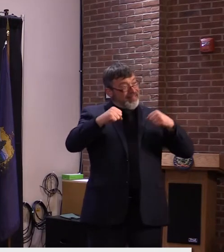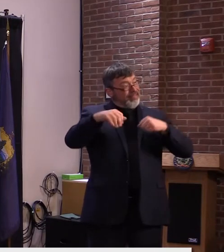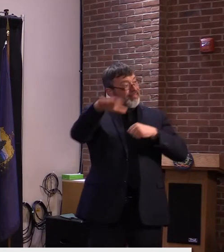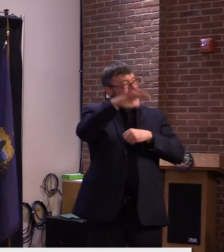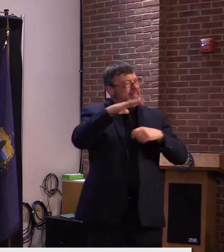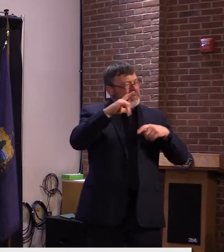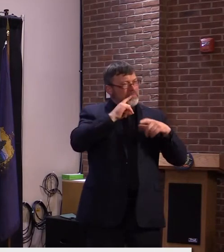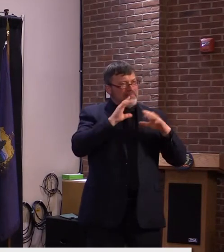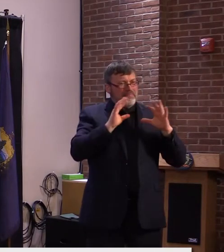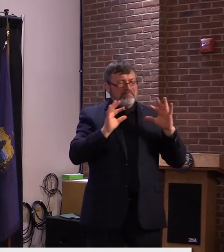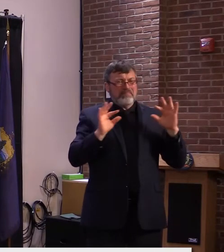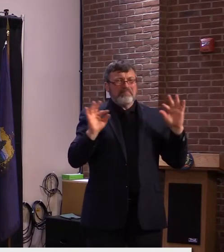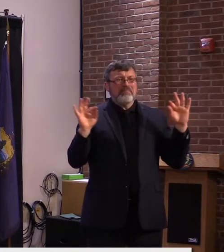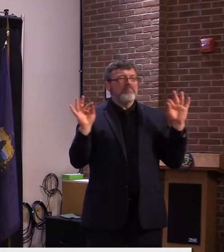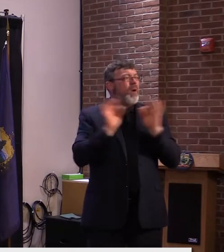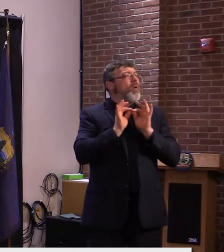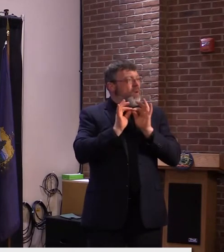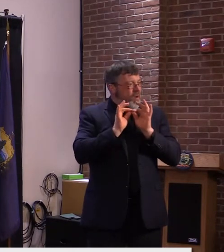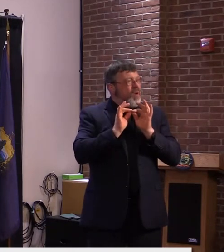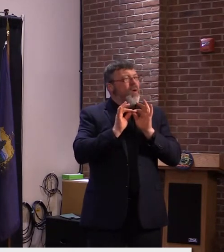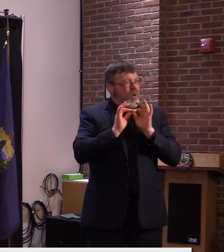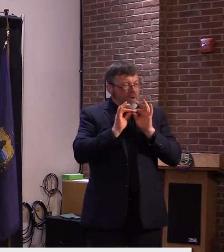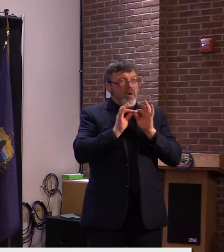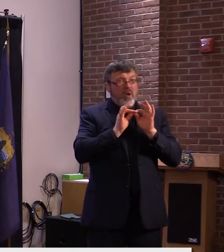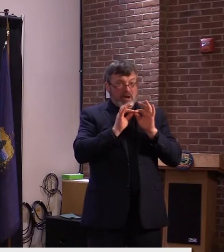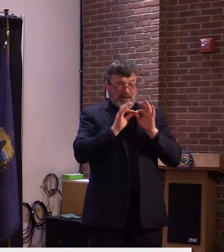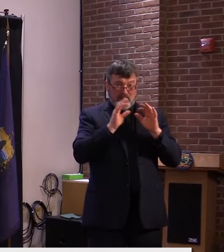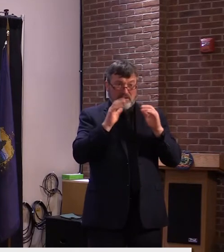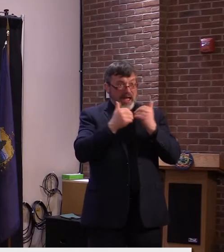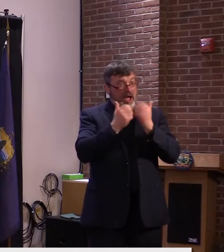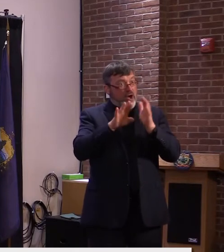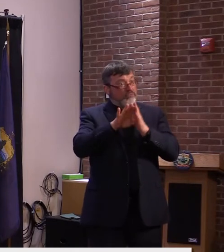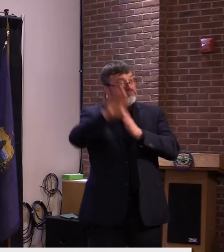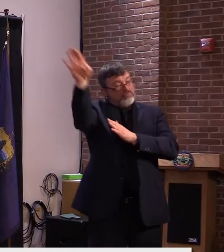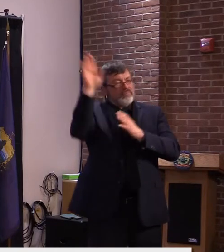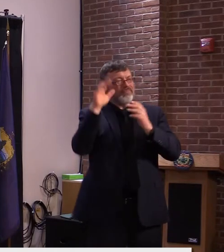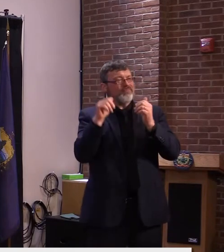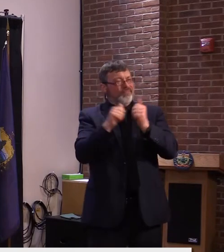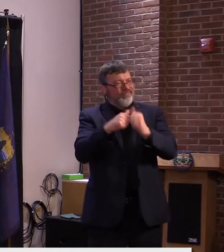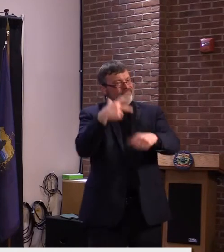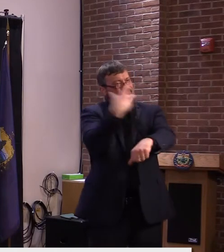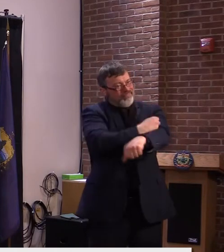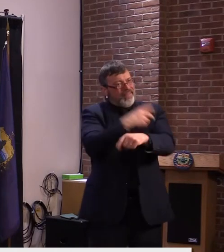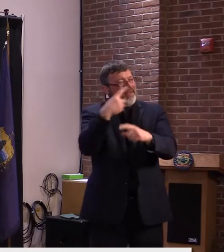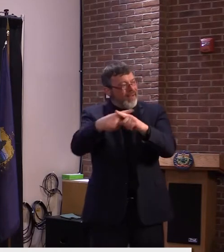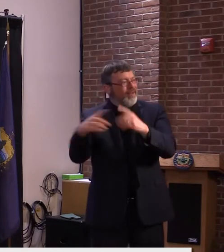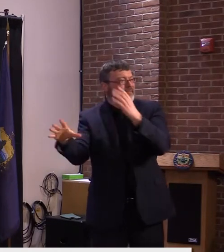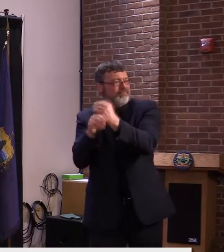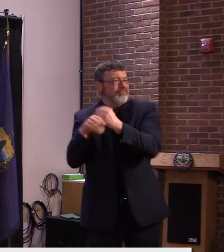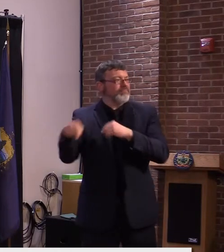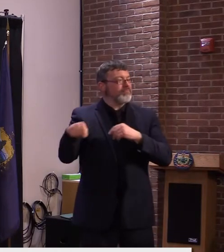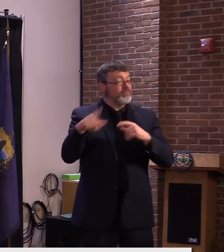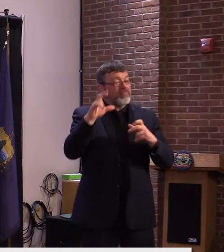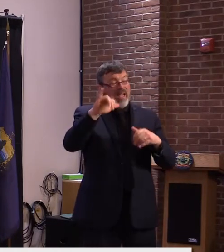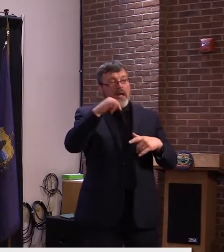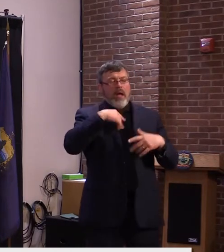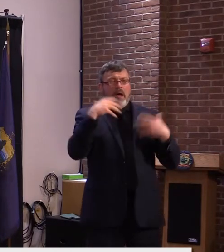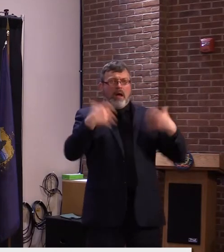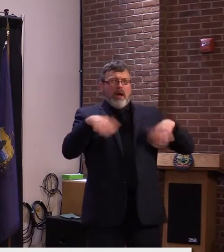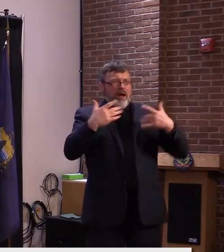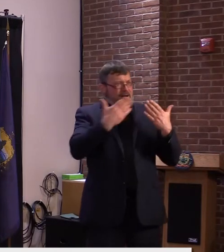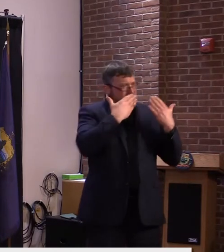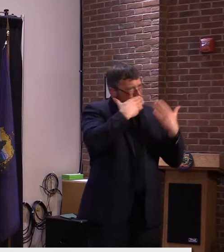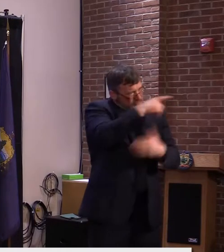our vaccination success. And I thank every member of our healthcare system. You are among the heroes of our